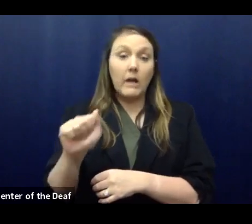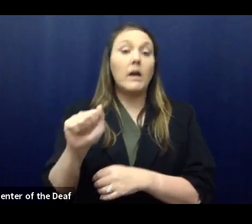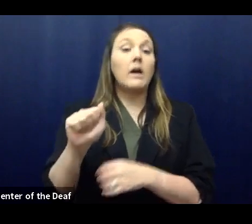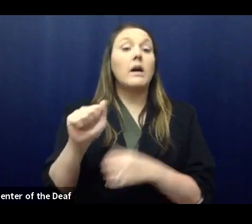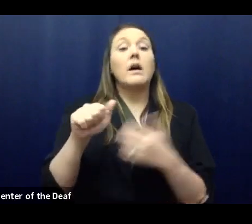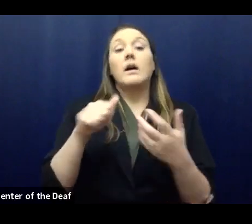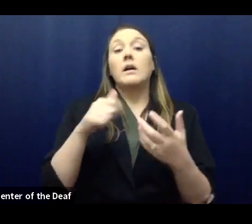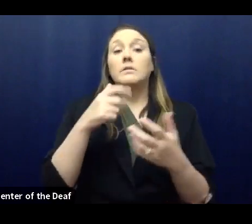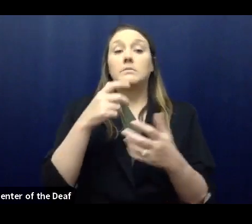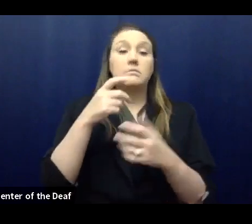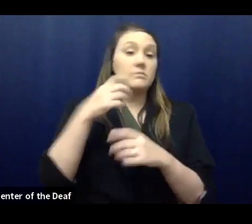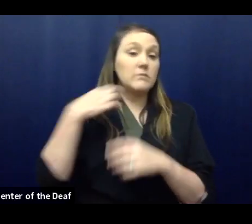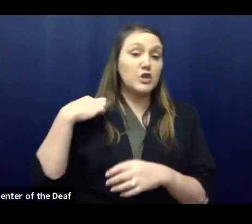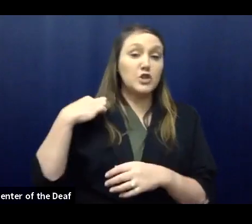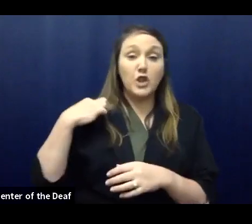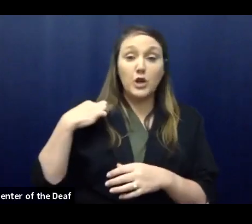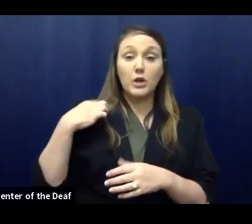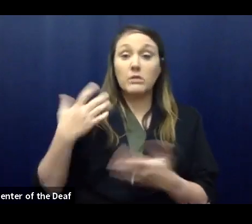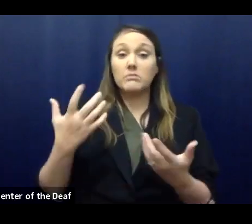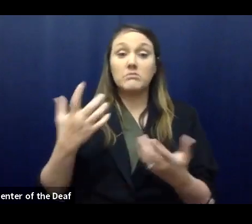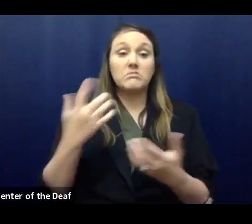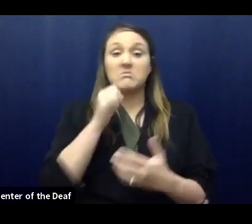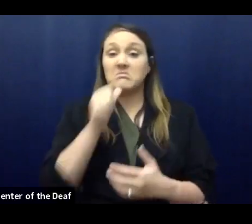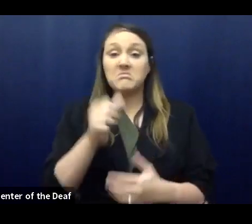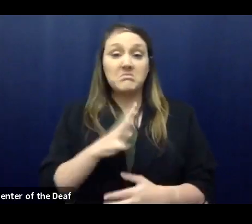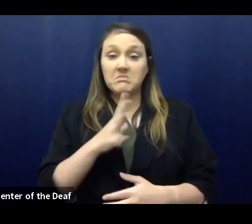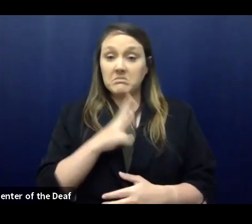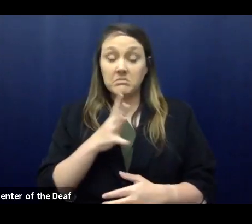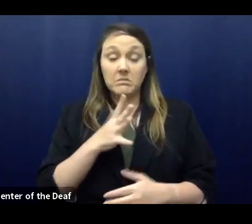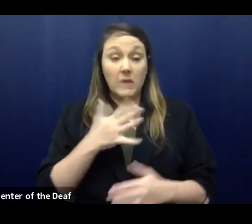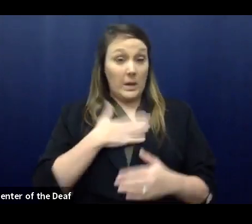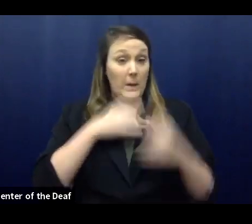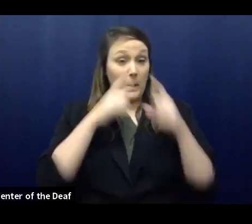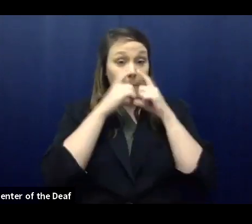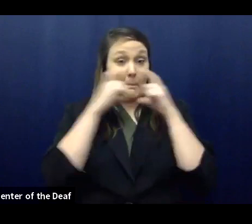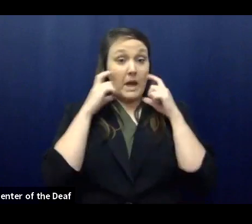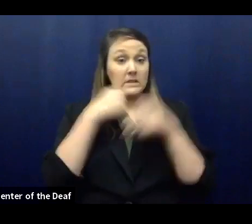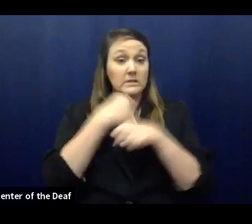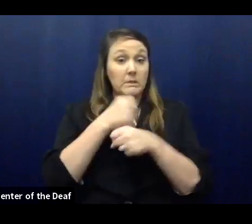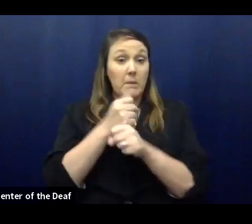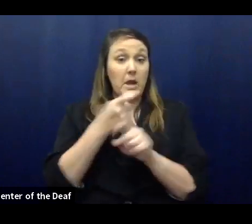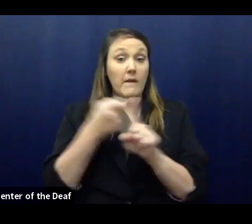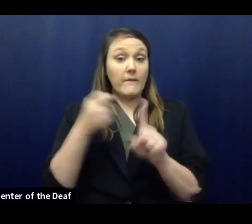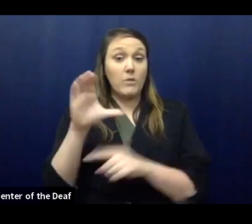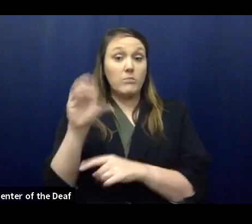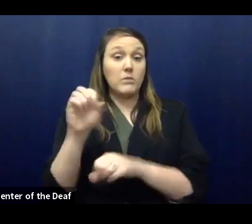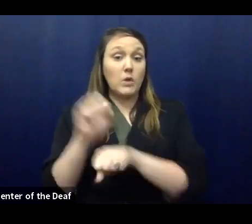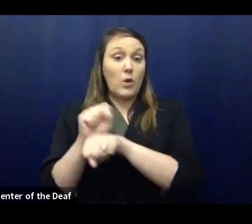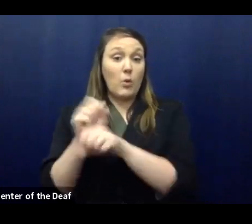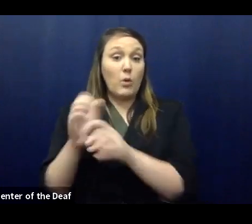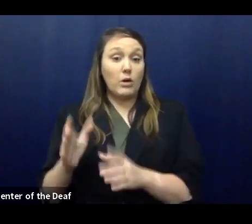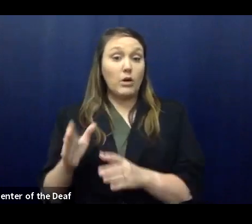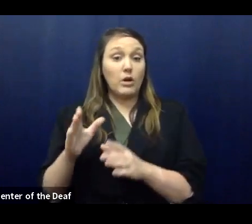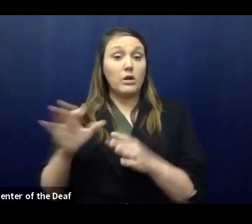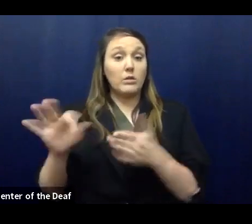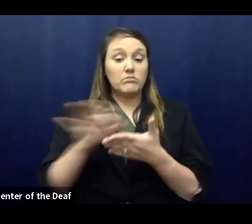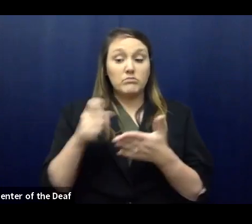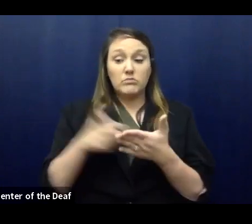anything fancy. My mask that I wear most often was made by one of my colleagues by sewing a few pieces of fabric